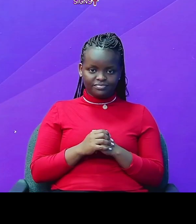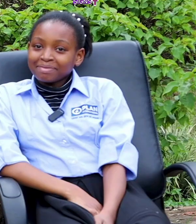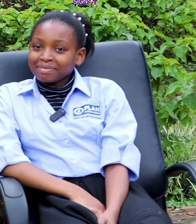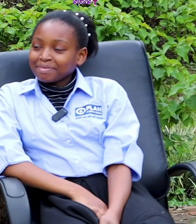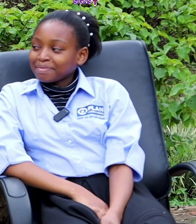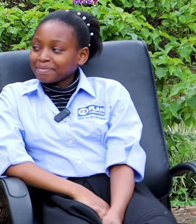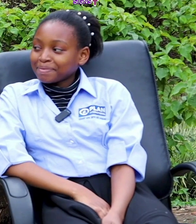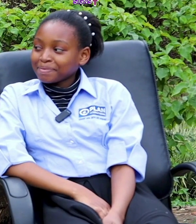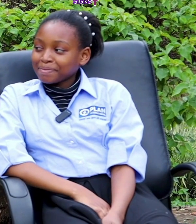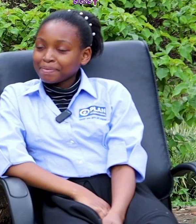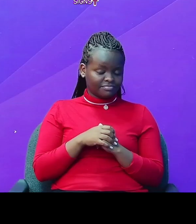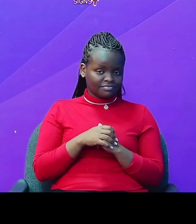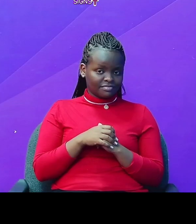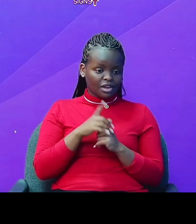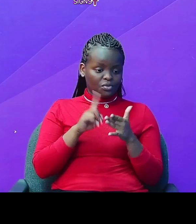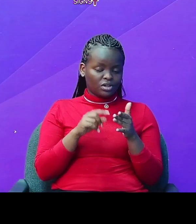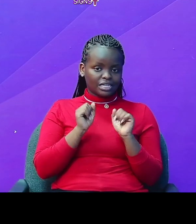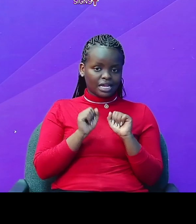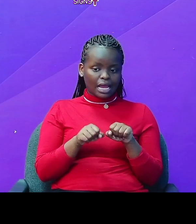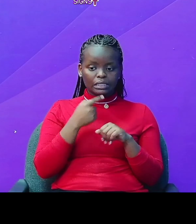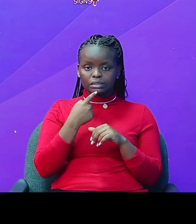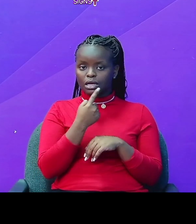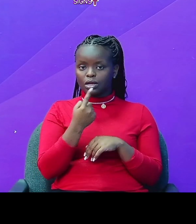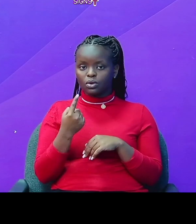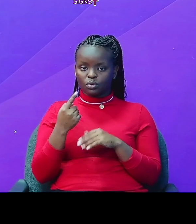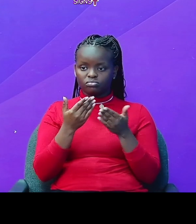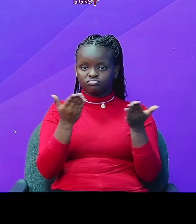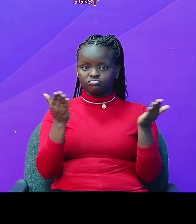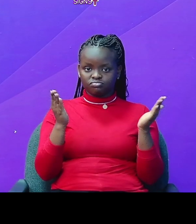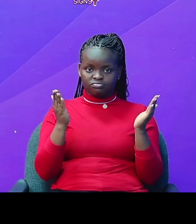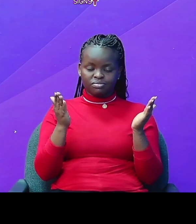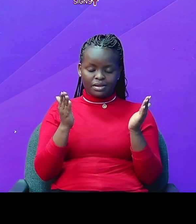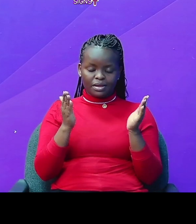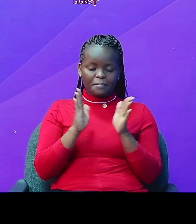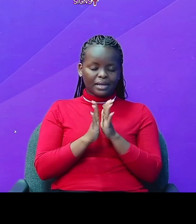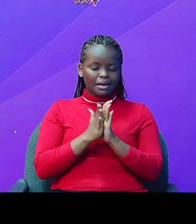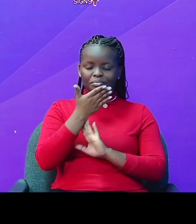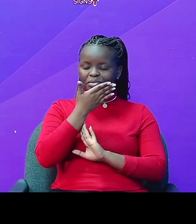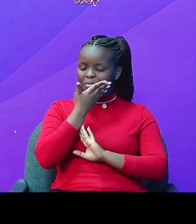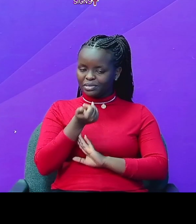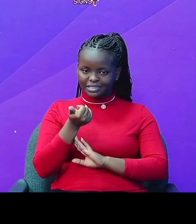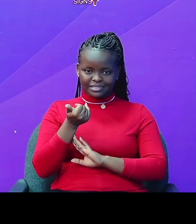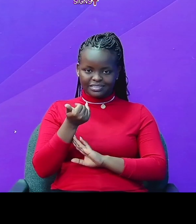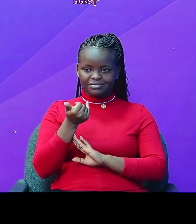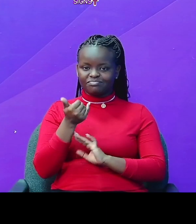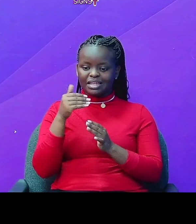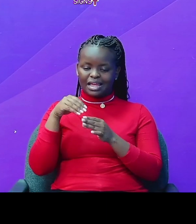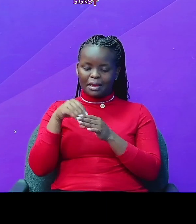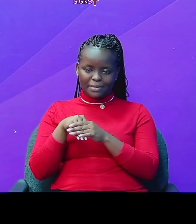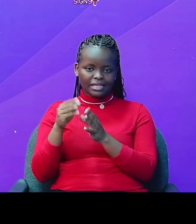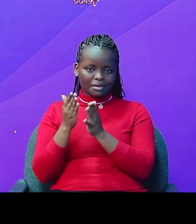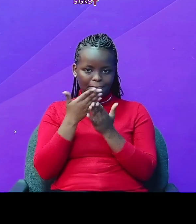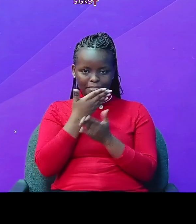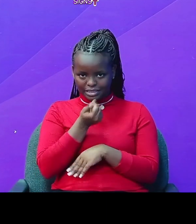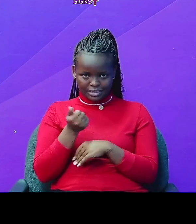Michelle? Yeah, so what I can tell you girls out there, just be the best among the best.